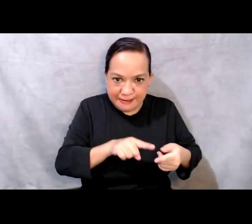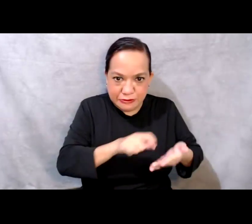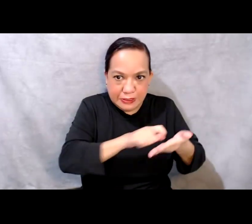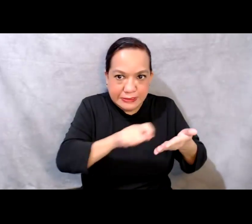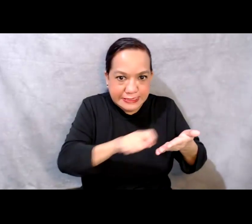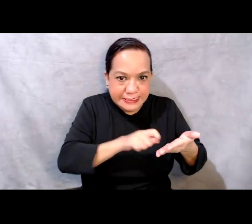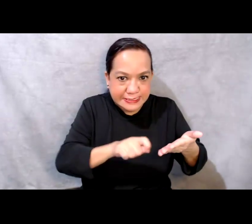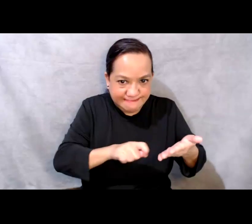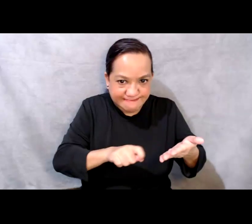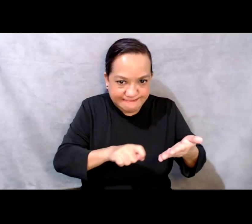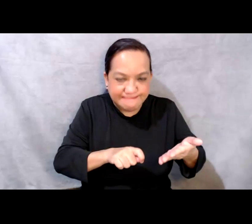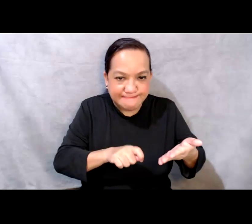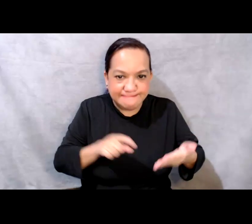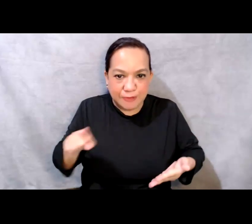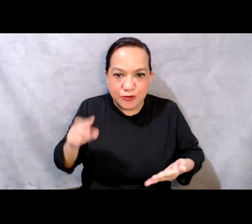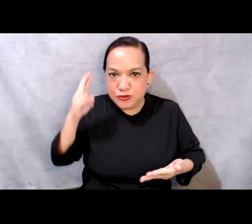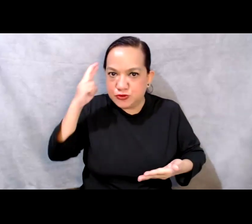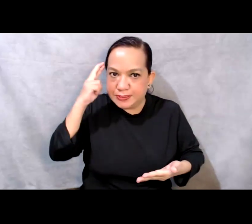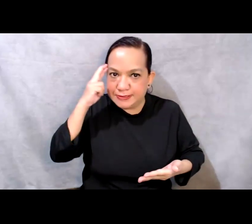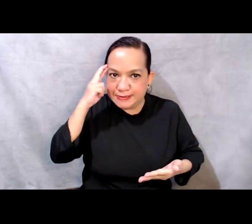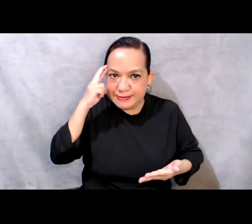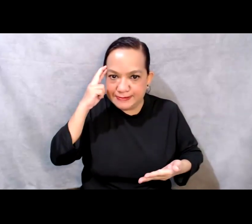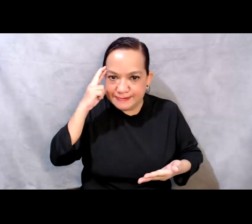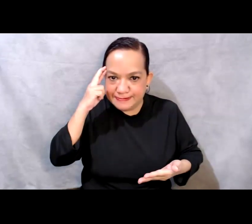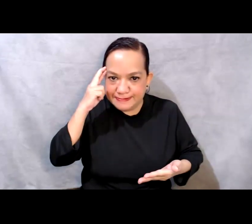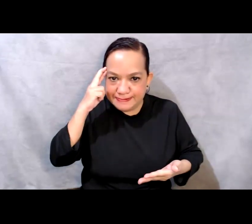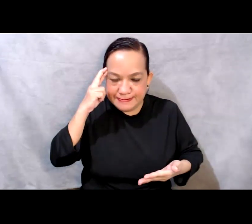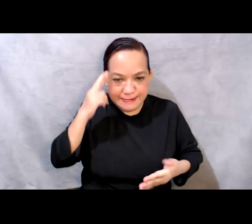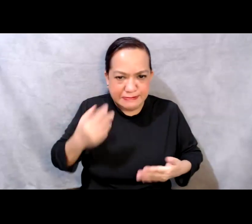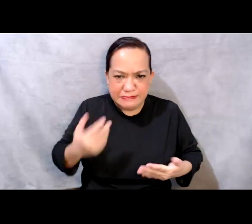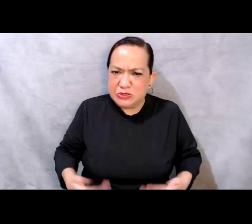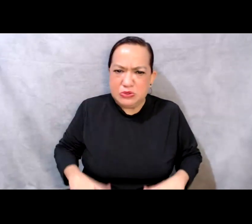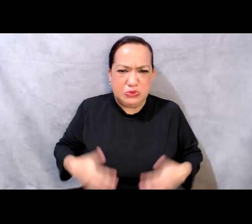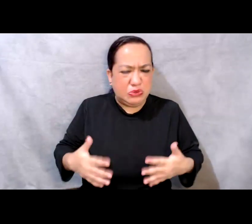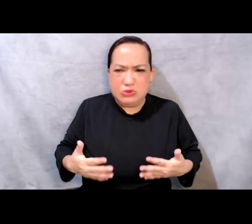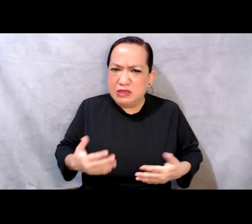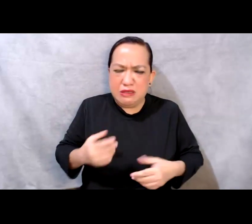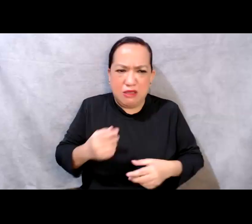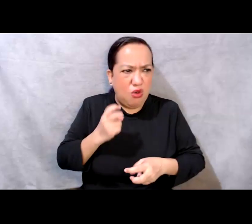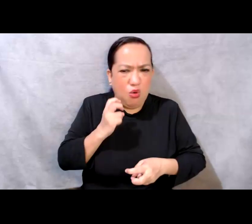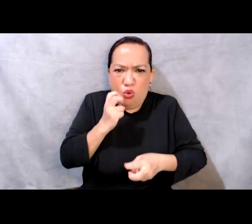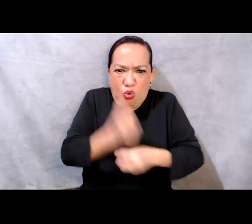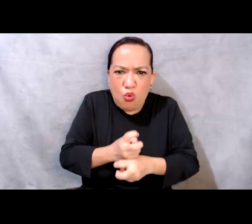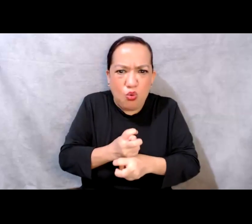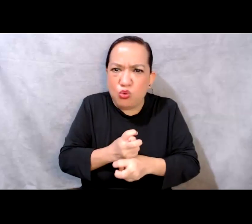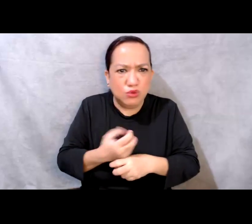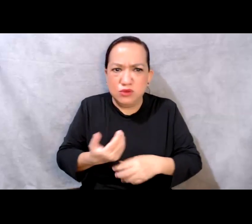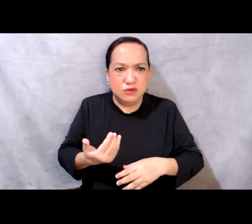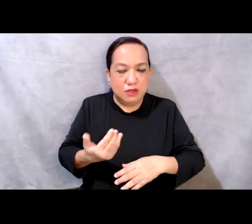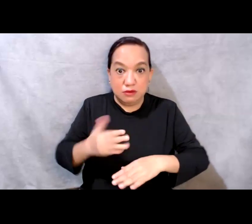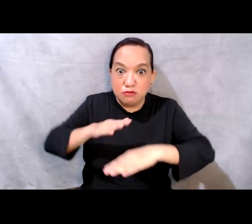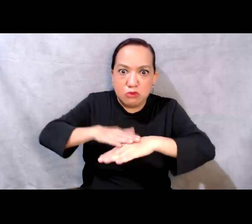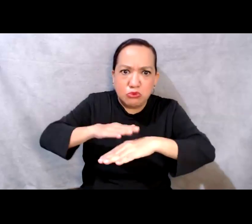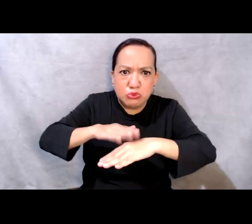and a number of the points made by you are about cases that we are currently dealing with, but let me at least make some